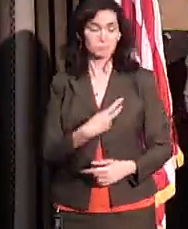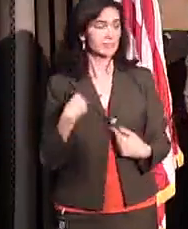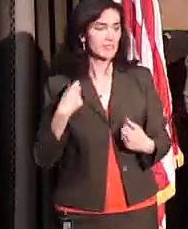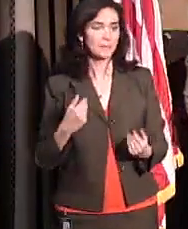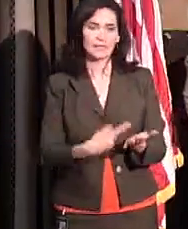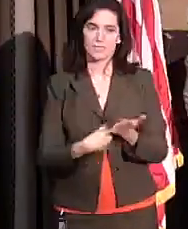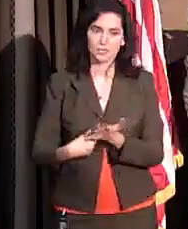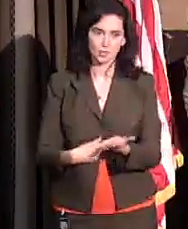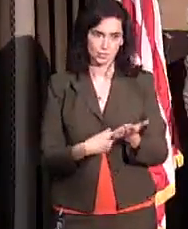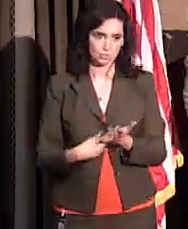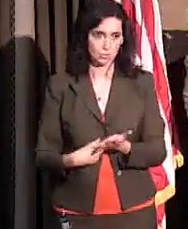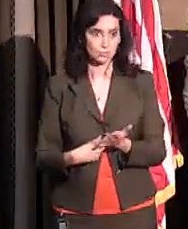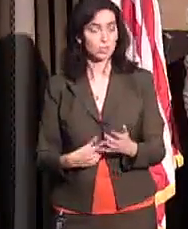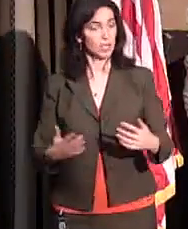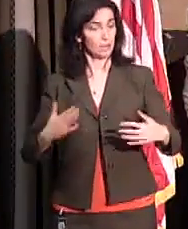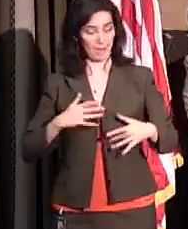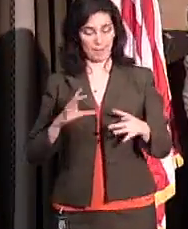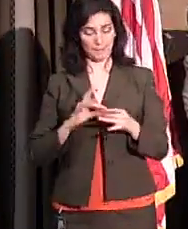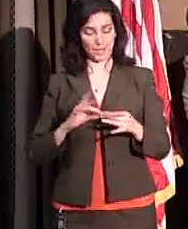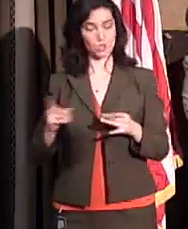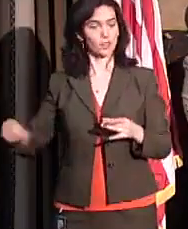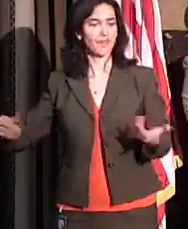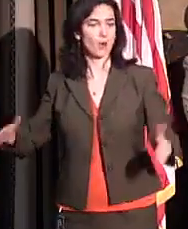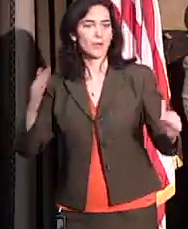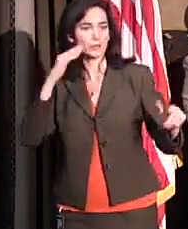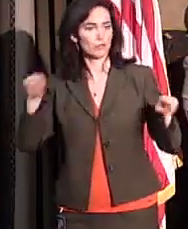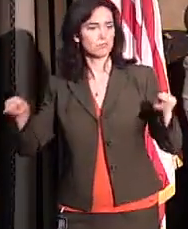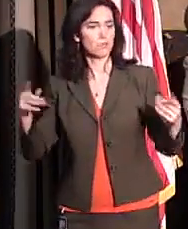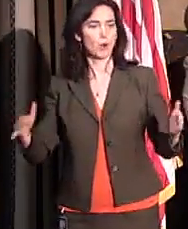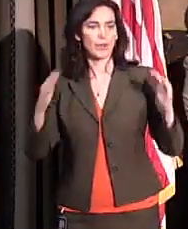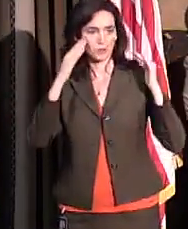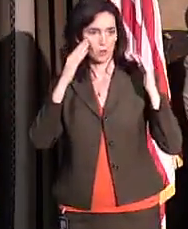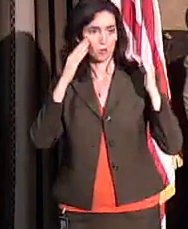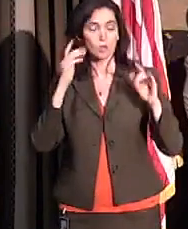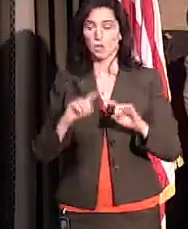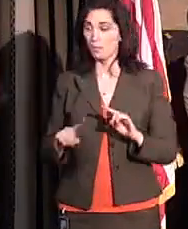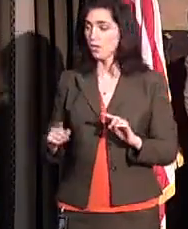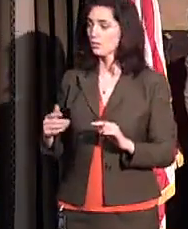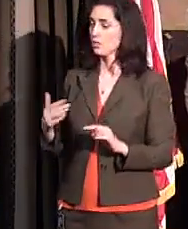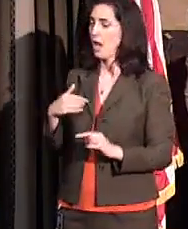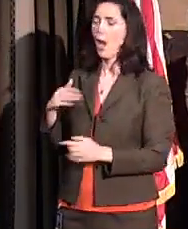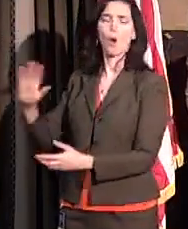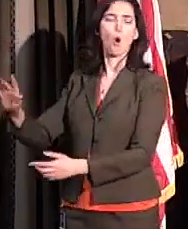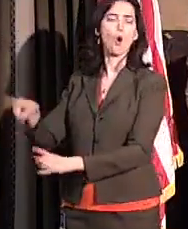nothing that I mentioned today that will surprise them at all, but I don't want to speak for them either.